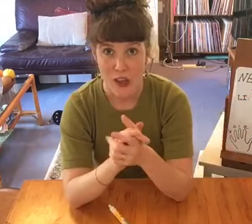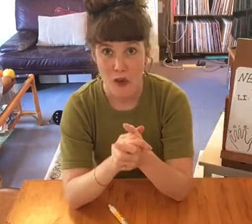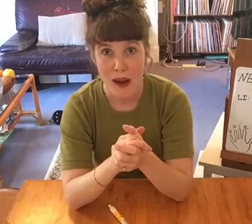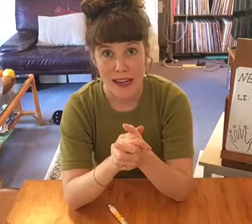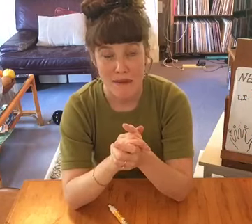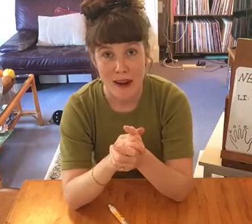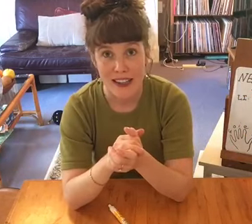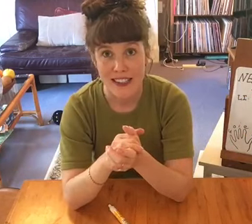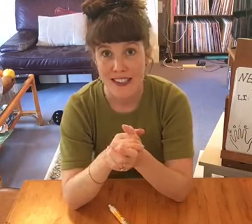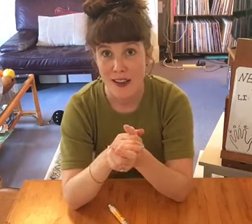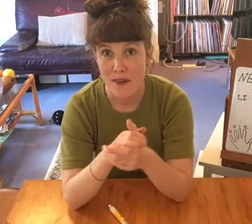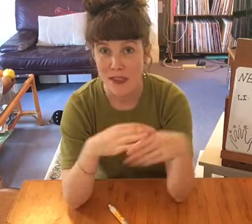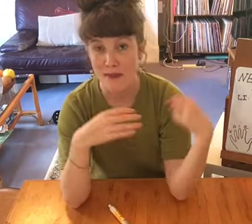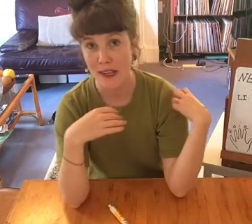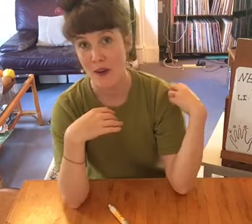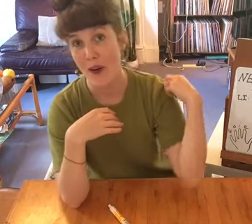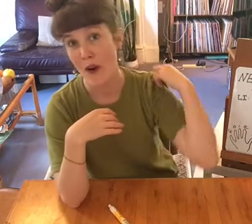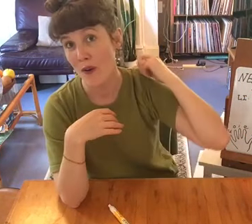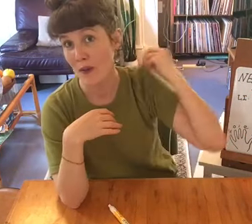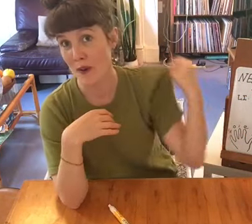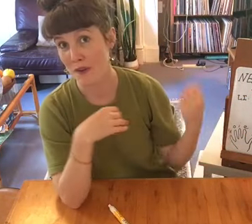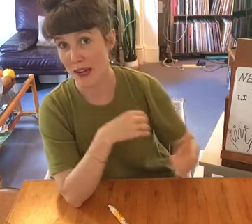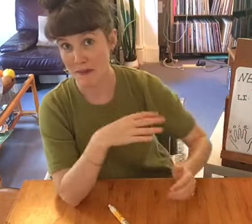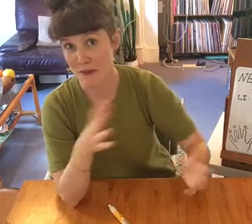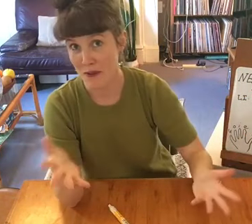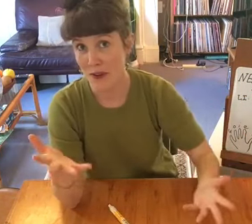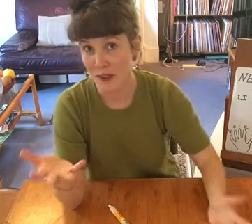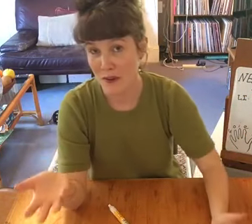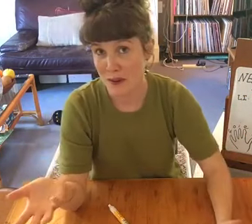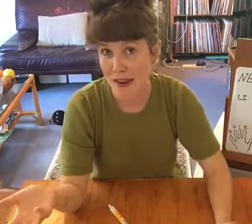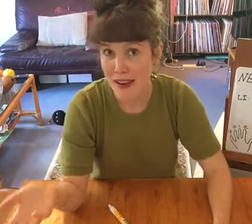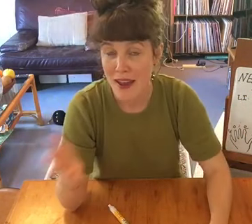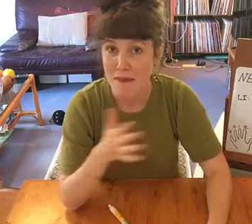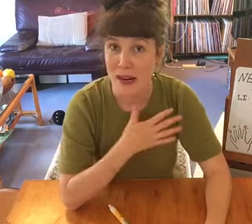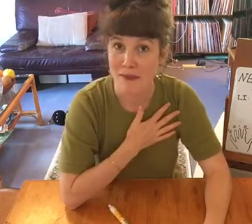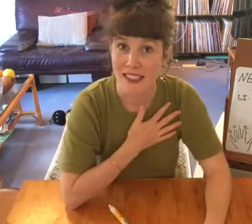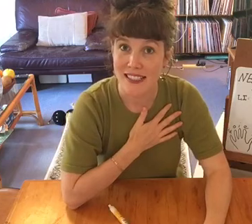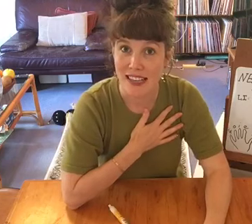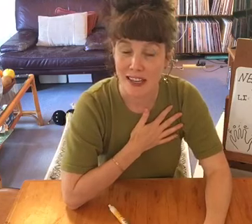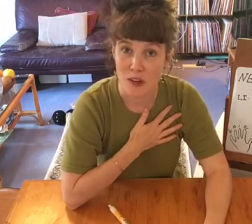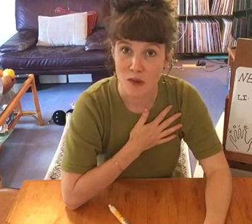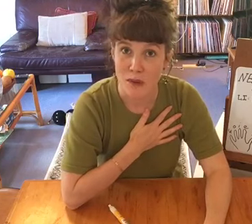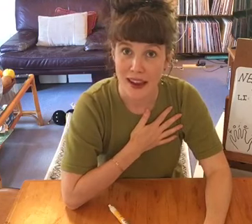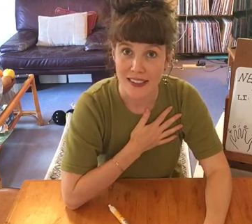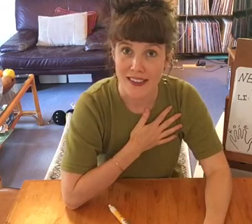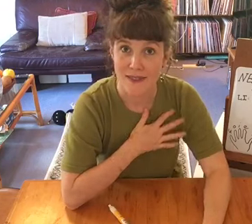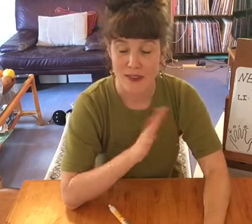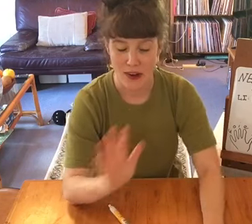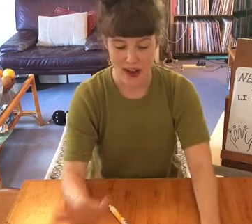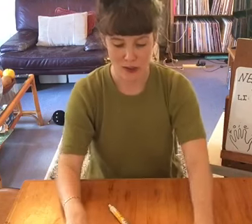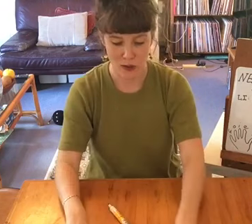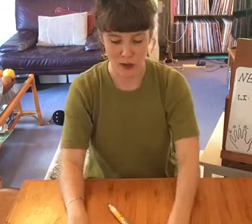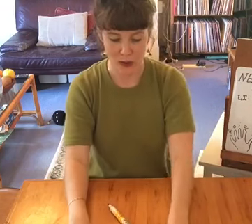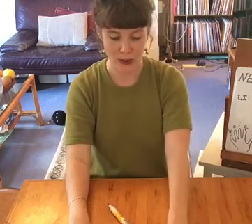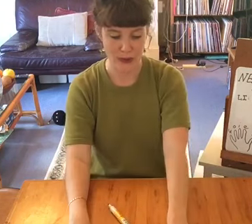might need to practice on this video over and over again before you can do it with me, but I'm going to sing at a normal pace. Alright, toru,